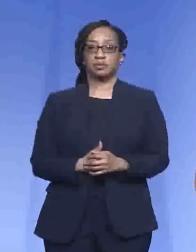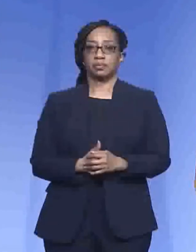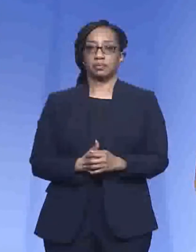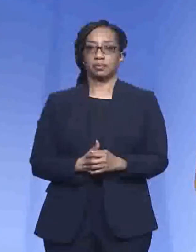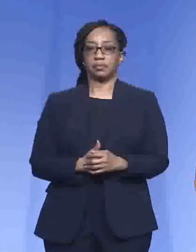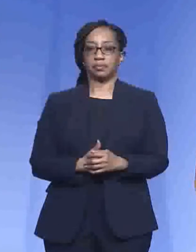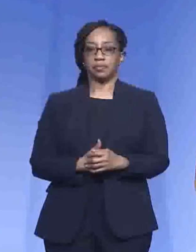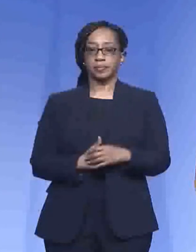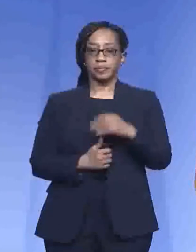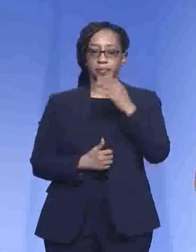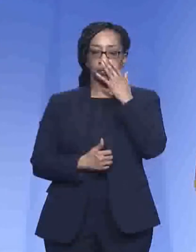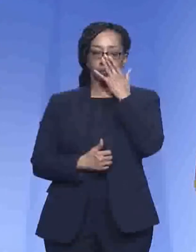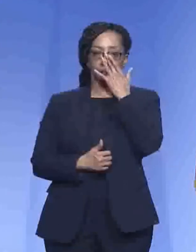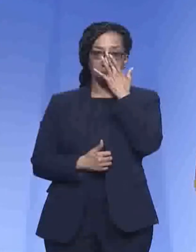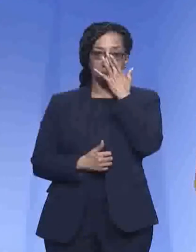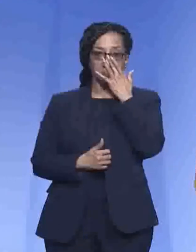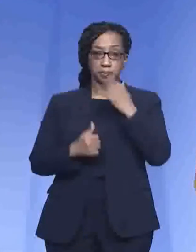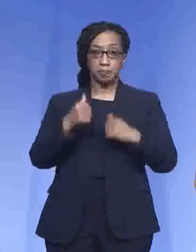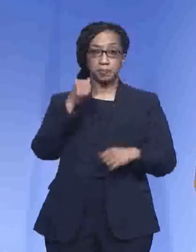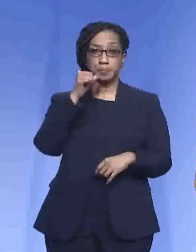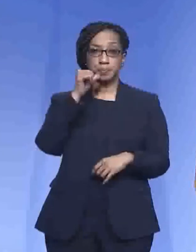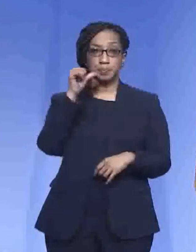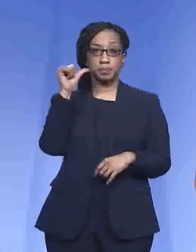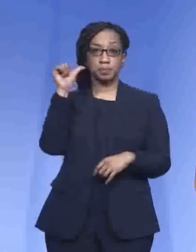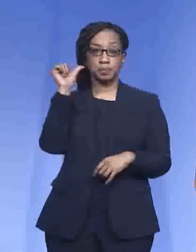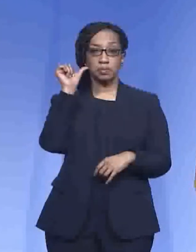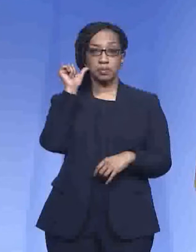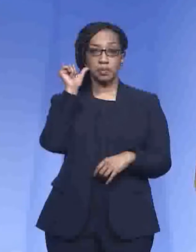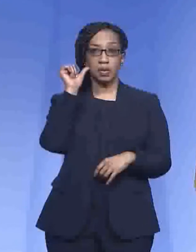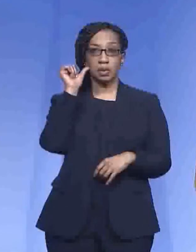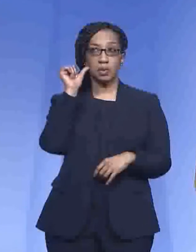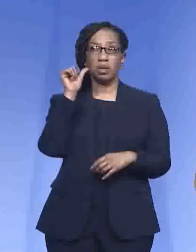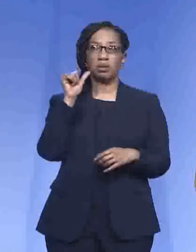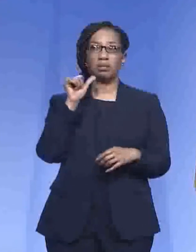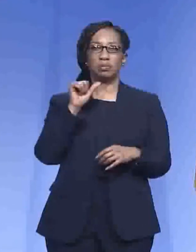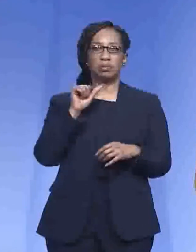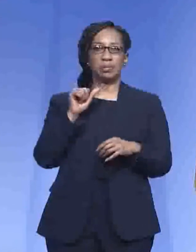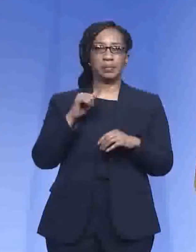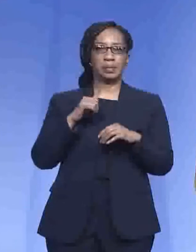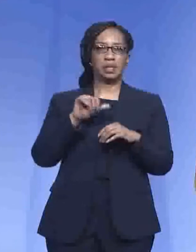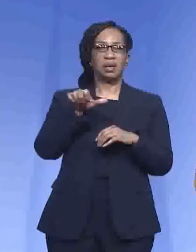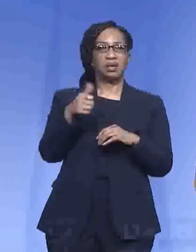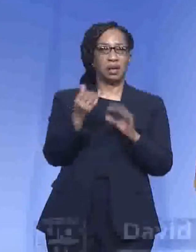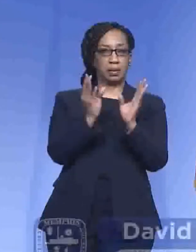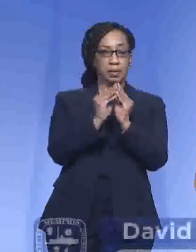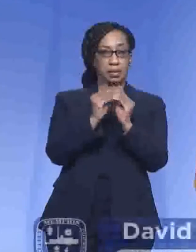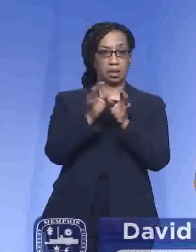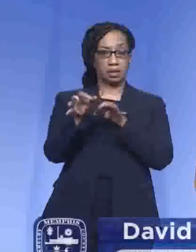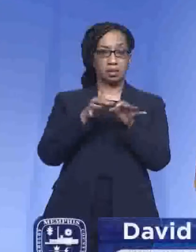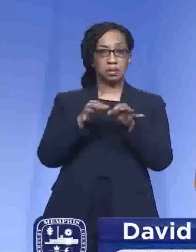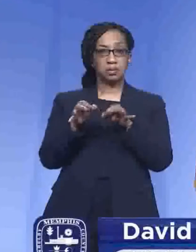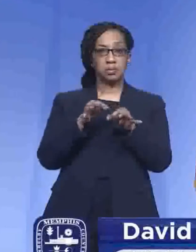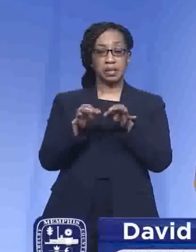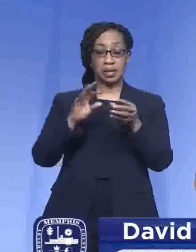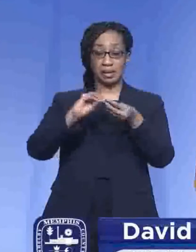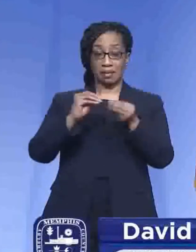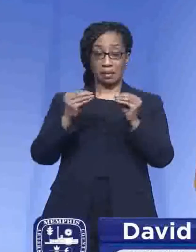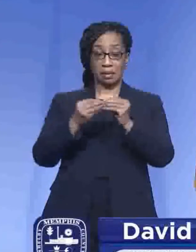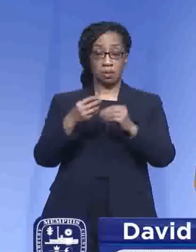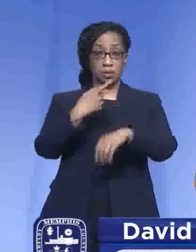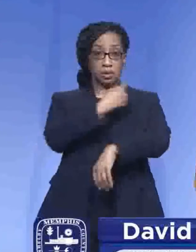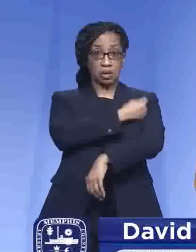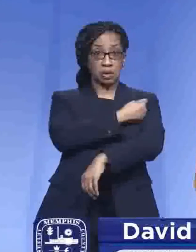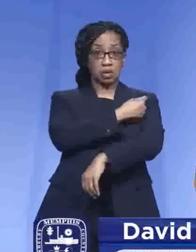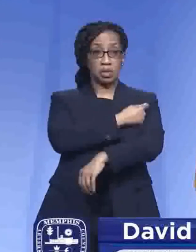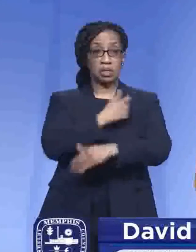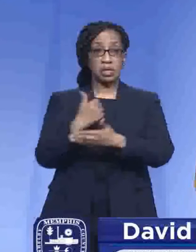You know, as I mentioned yesterday or earlier this week in another press briefing, the number of doses that we need to bring into the